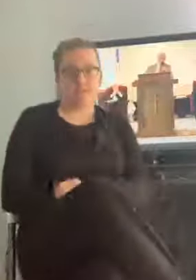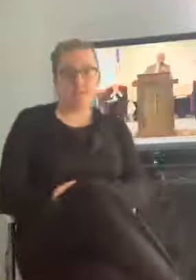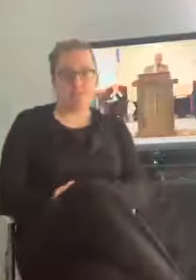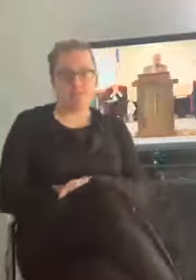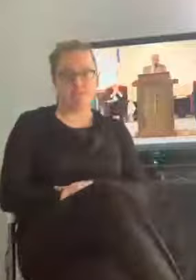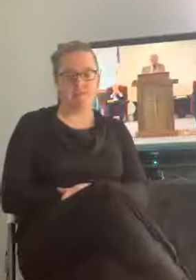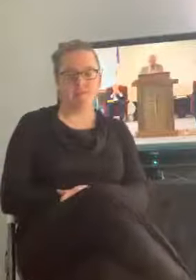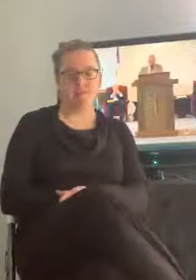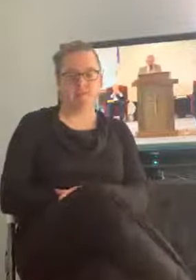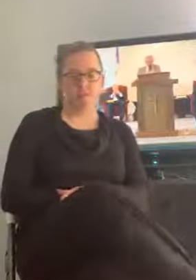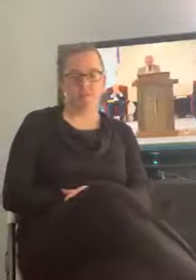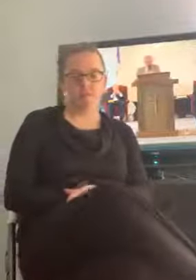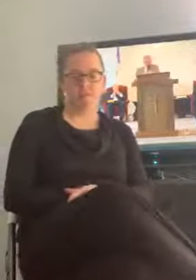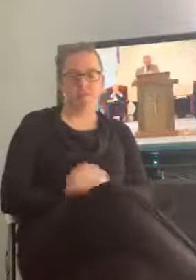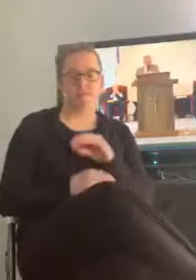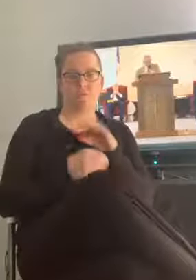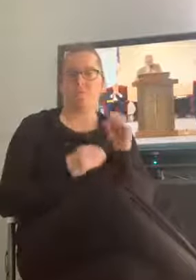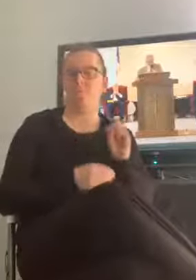do get back together,